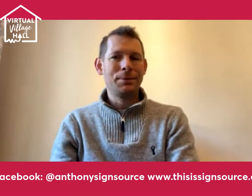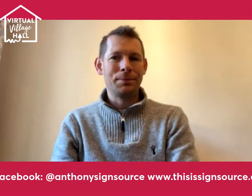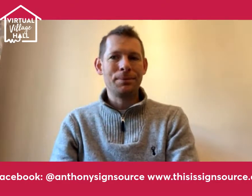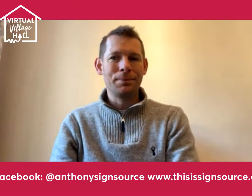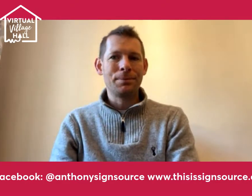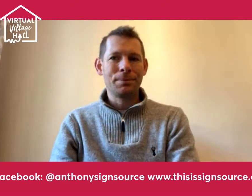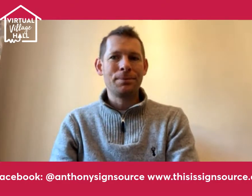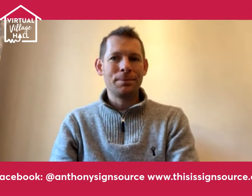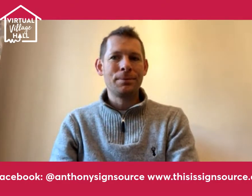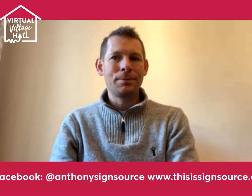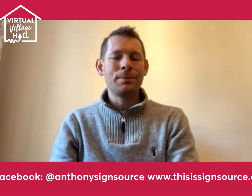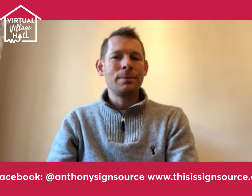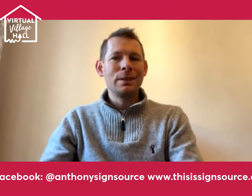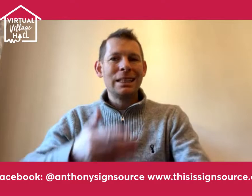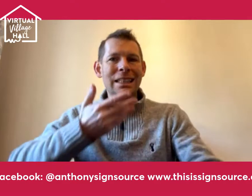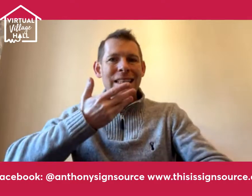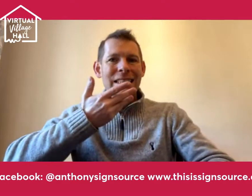Okay, I'll go over those again.